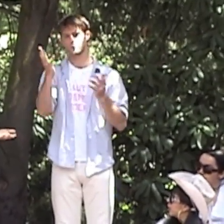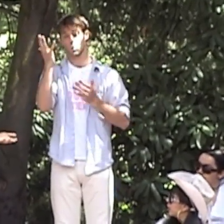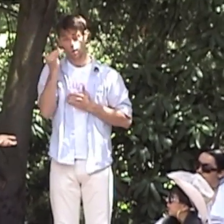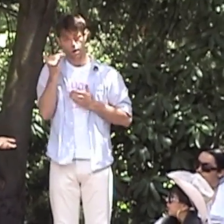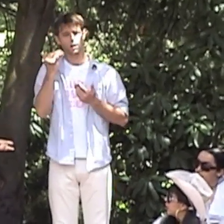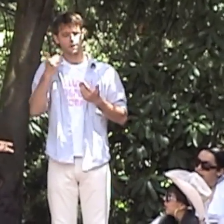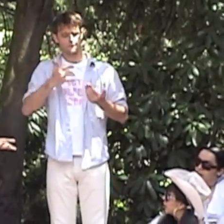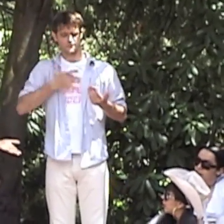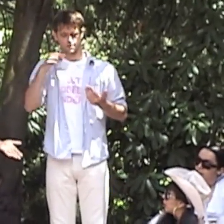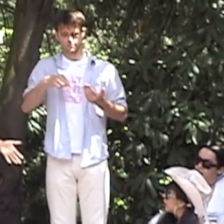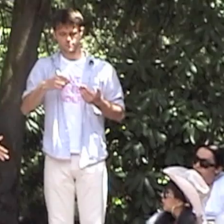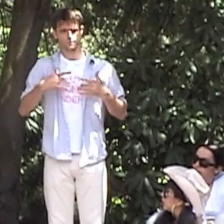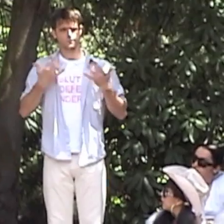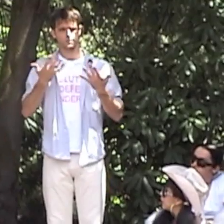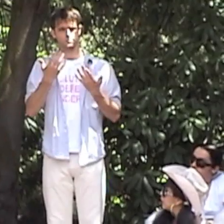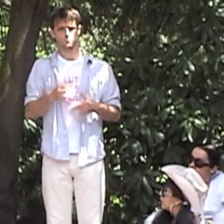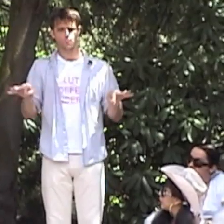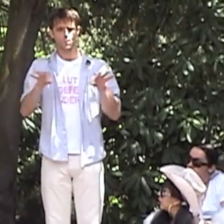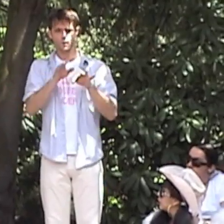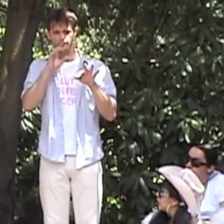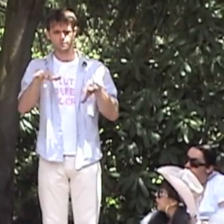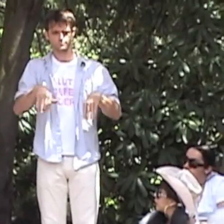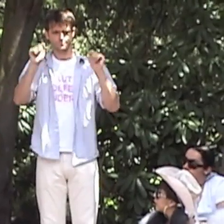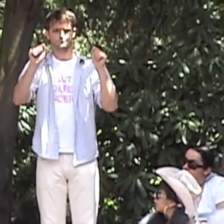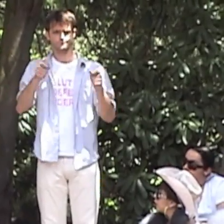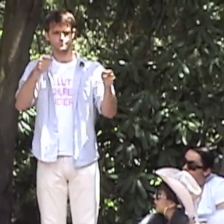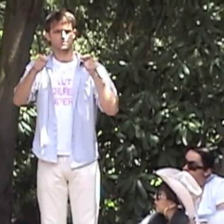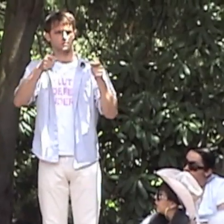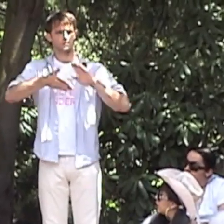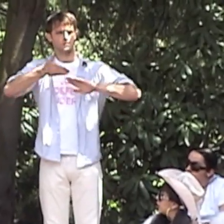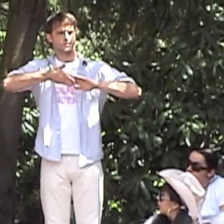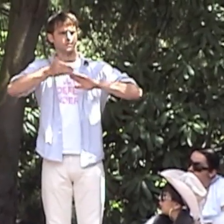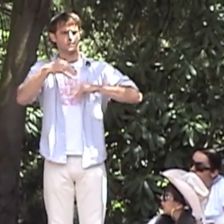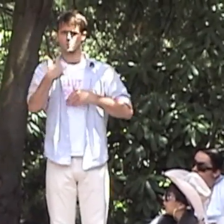this on. It was quite a big